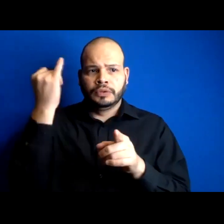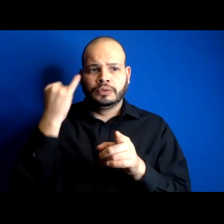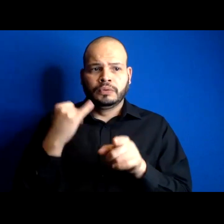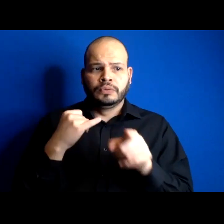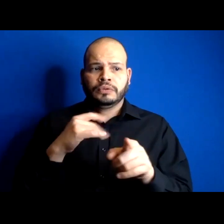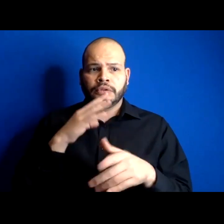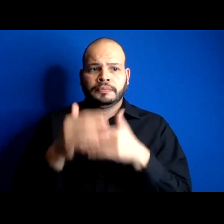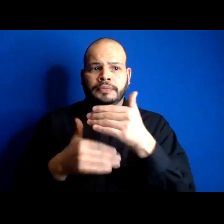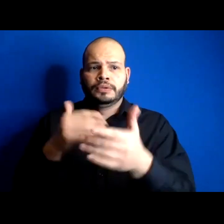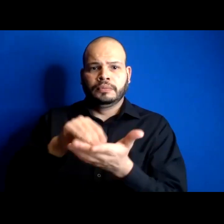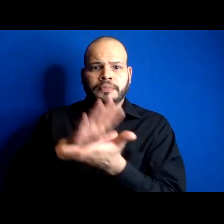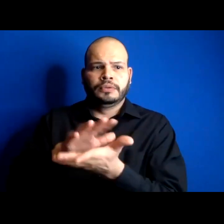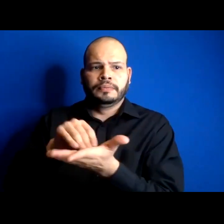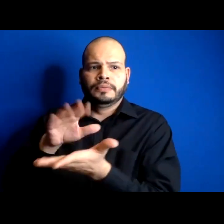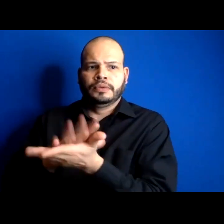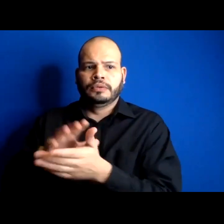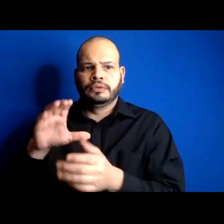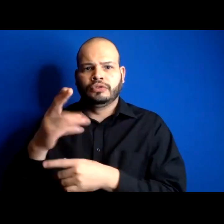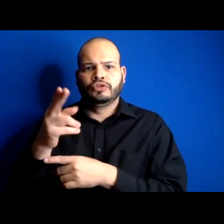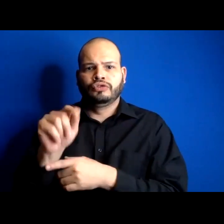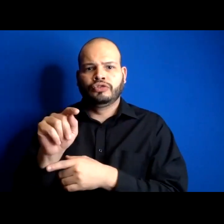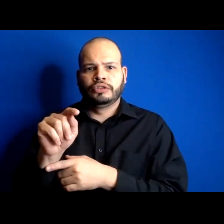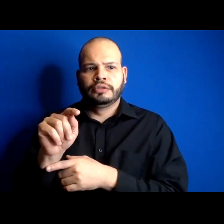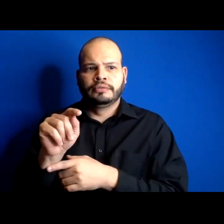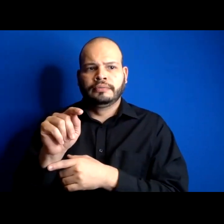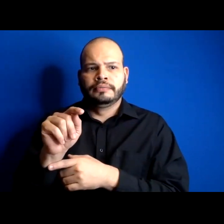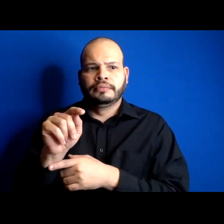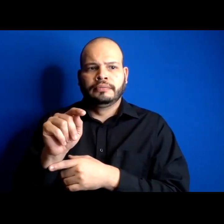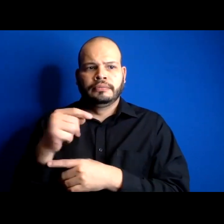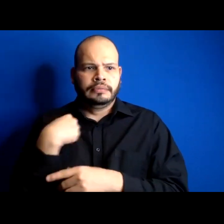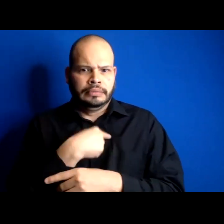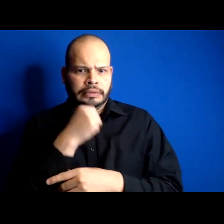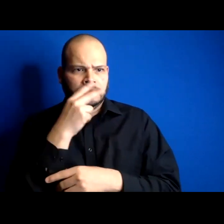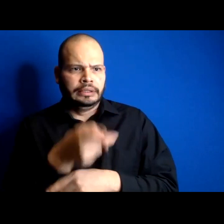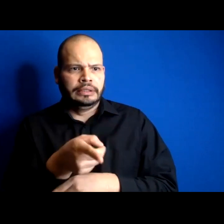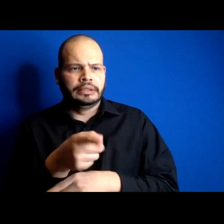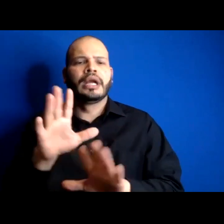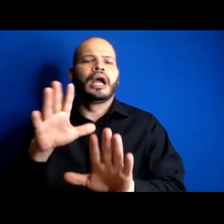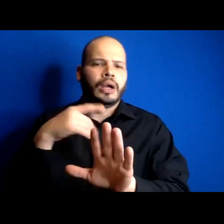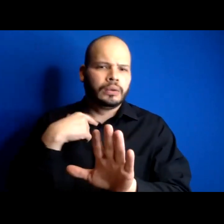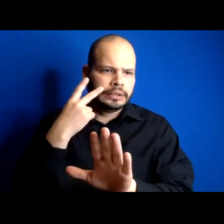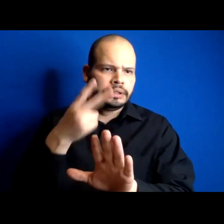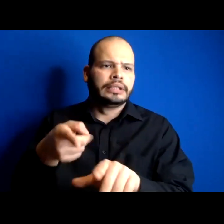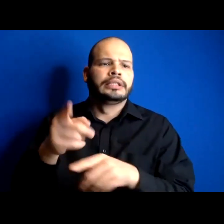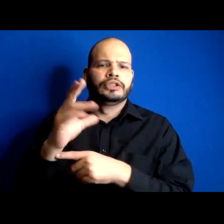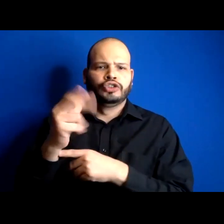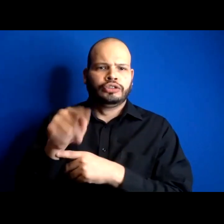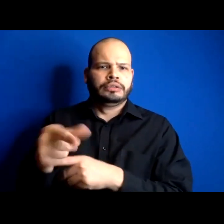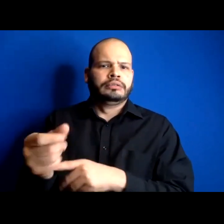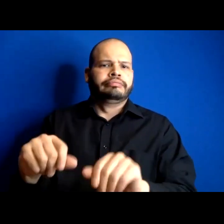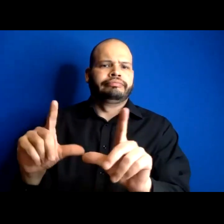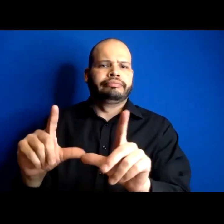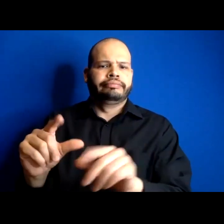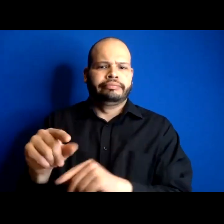Not seeing that. Oh, yes, I am. Okay. So I don't know how to put that